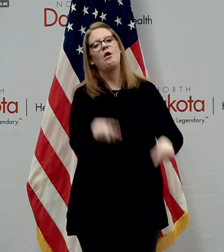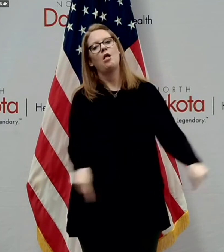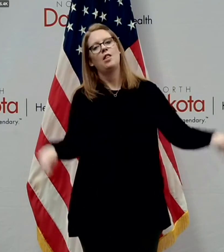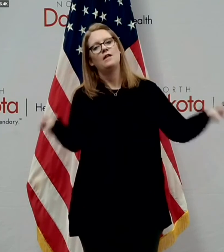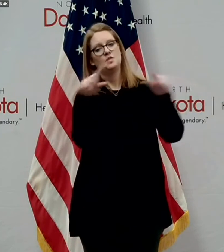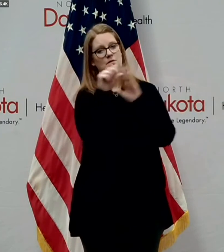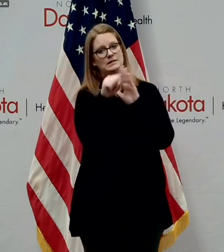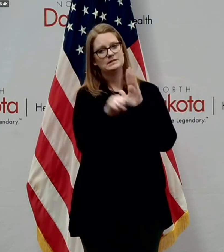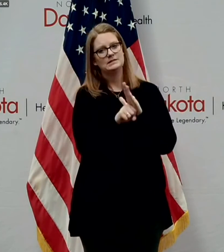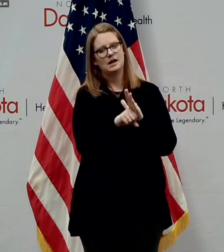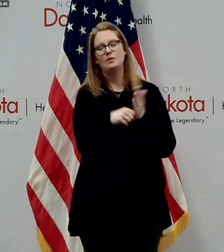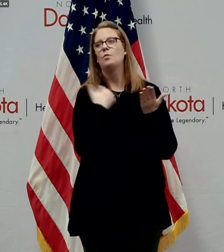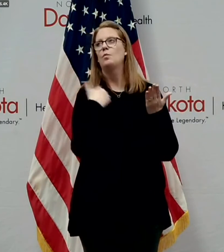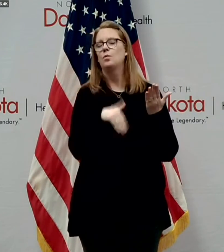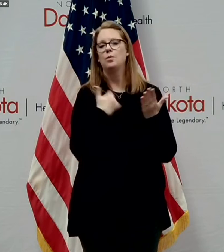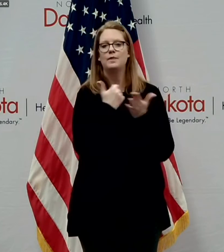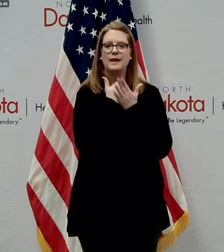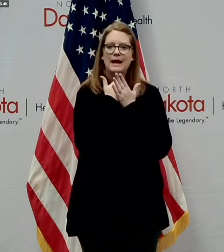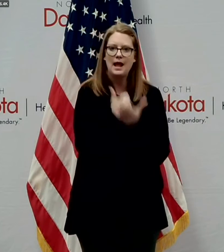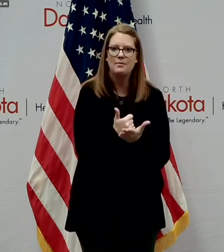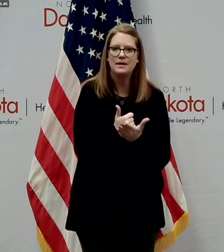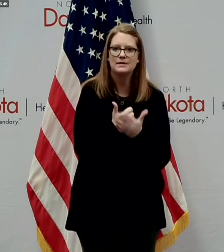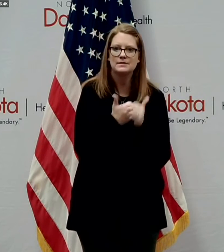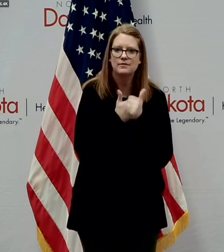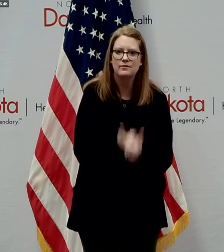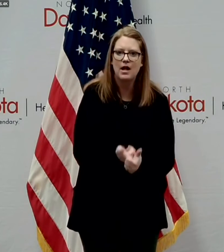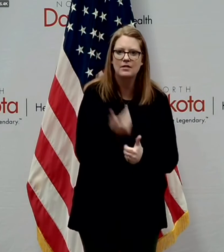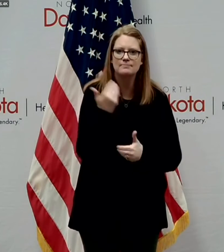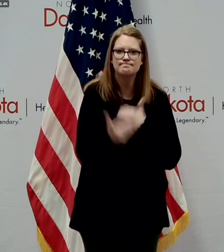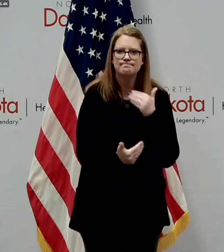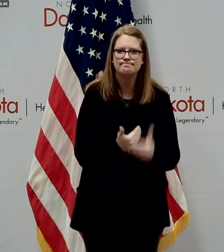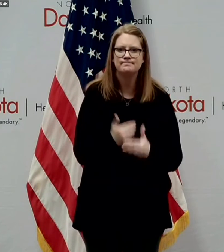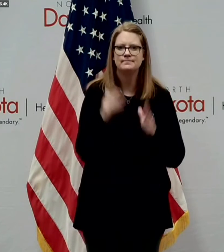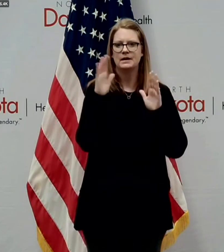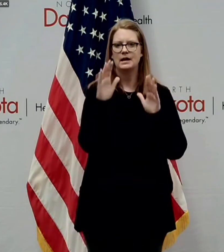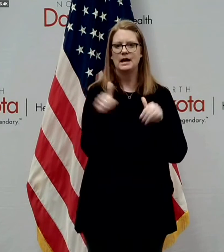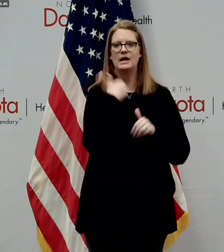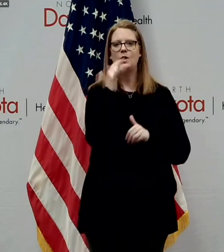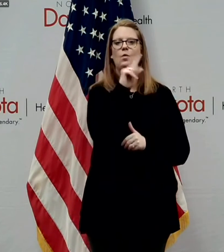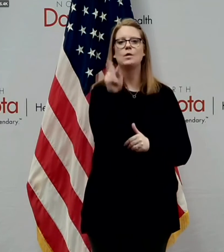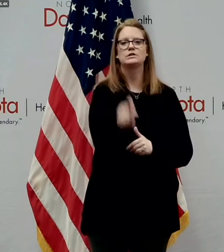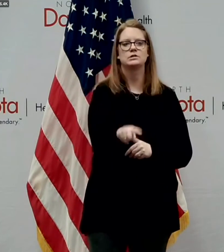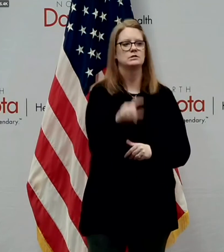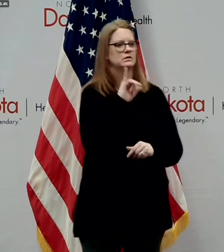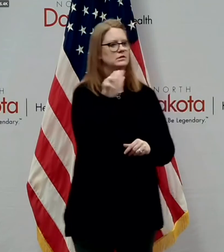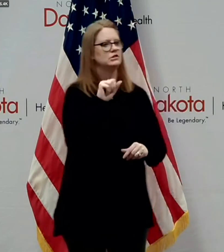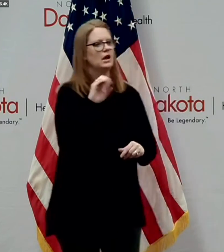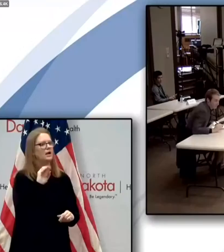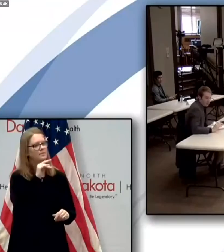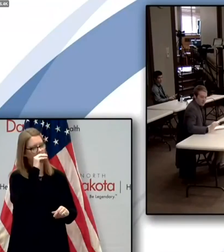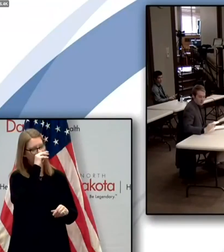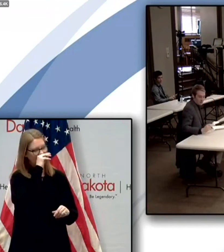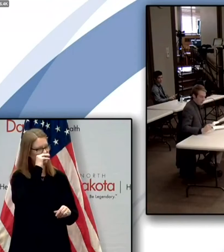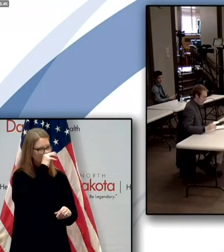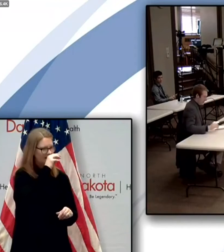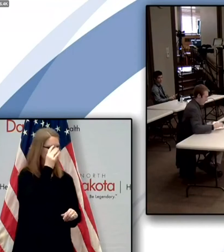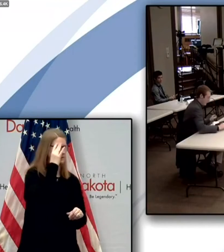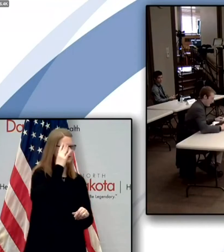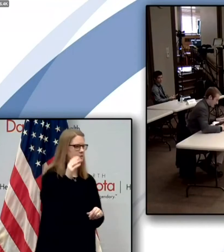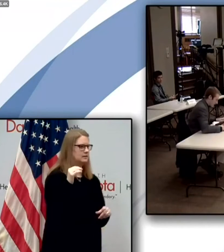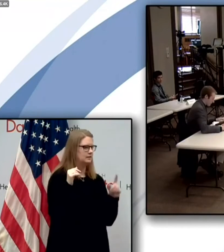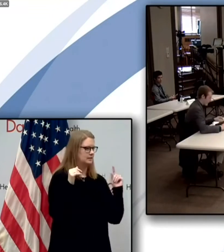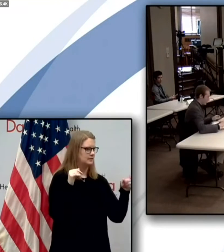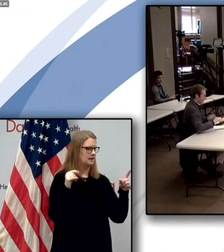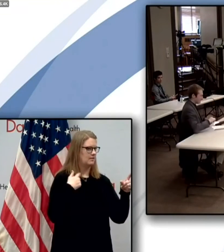that's helping us keep on this great track, and we'll move to questions. Jacob, first up today. I have a question for Ms. Tammy